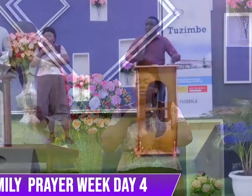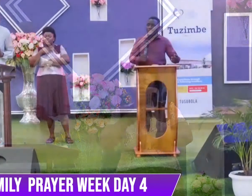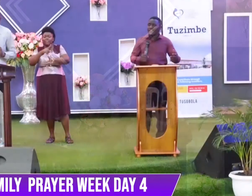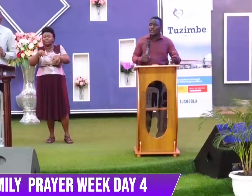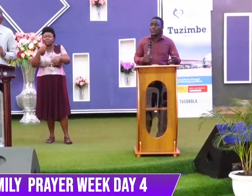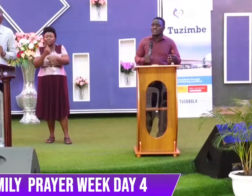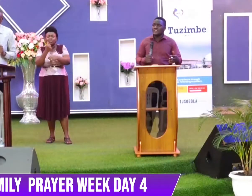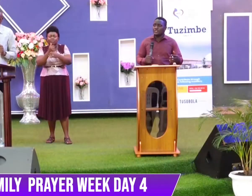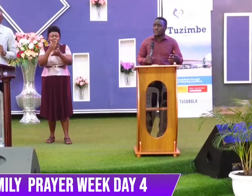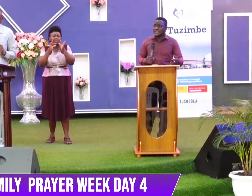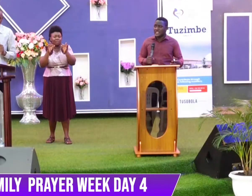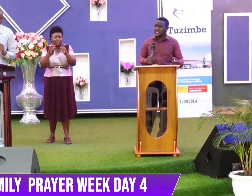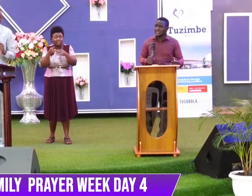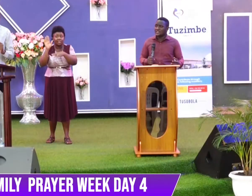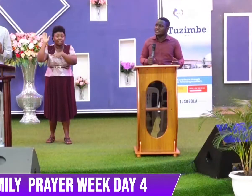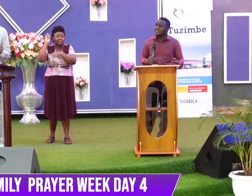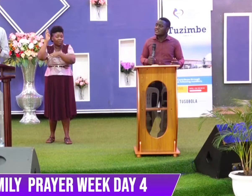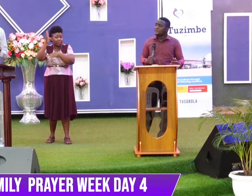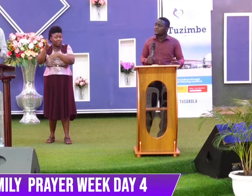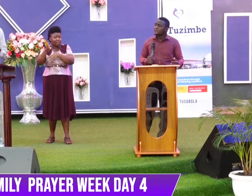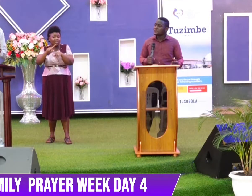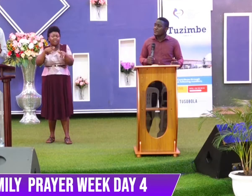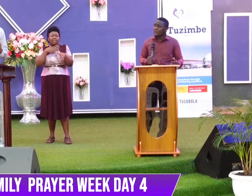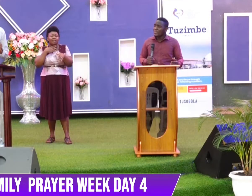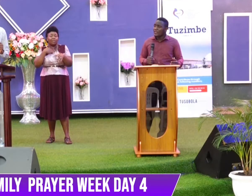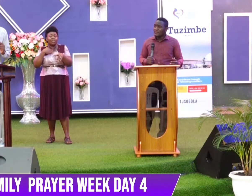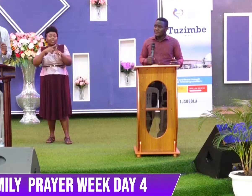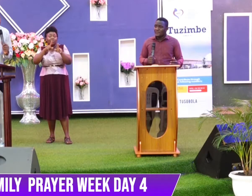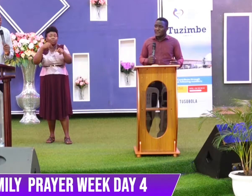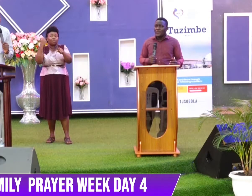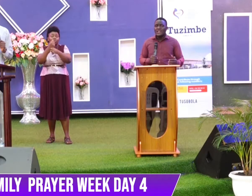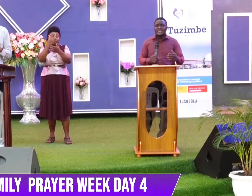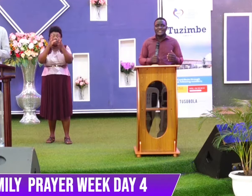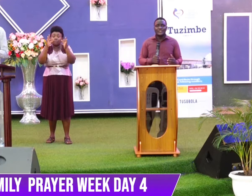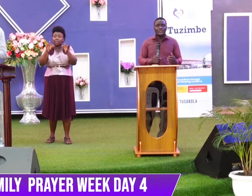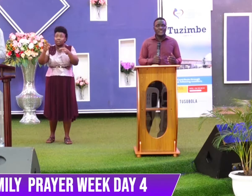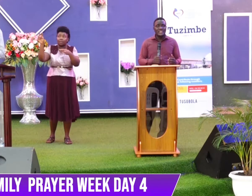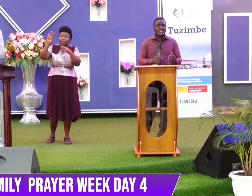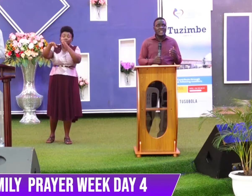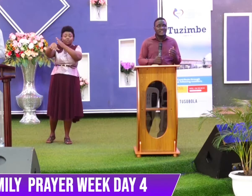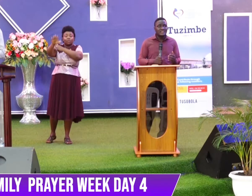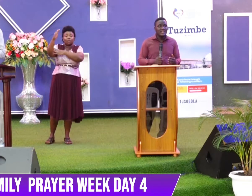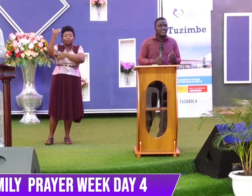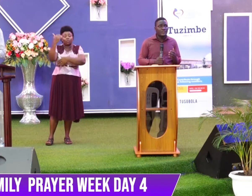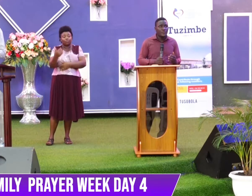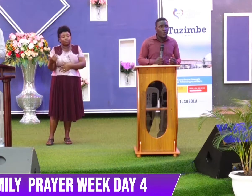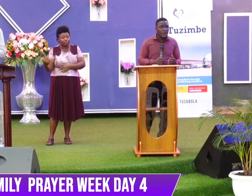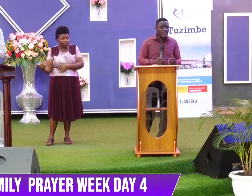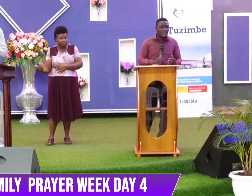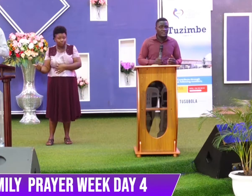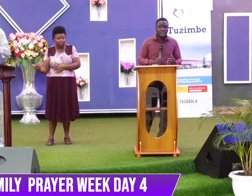There is a way that the Lord wants us to do his things. He wants us to do things as sons